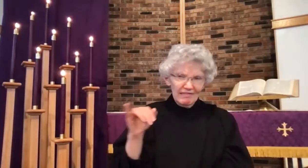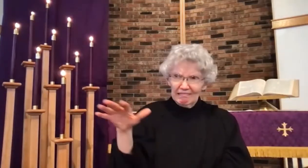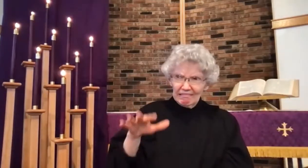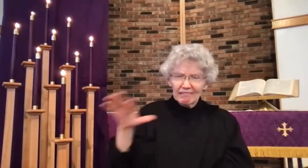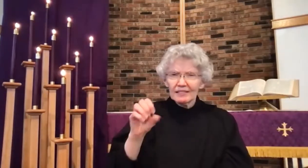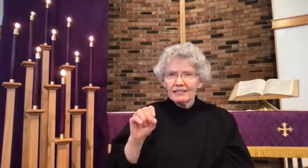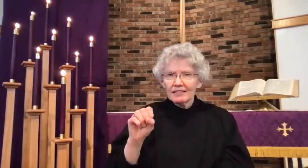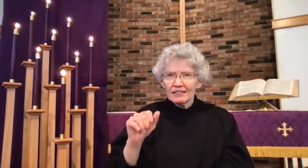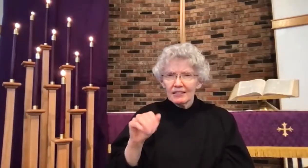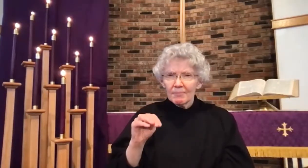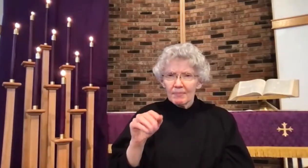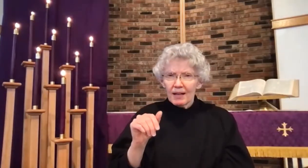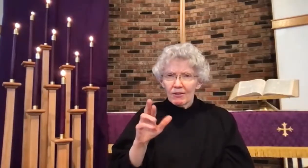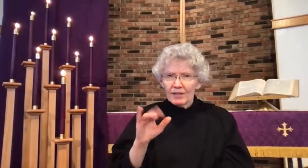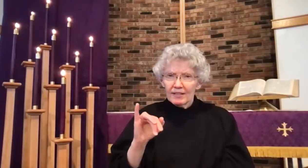On their way,